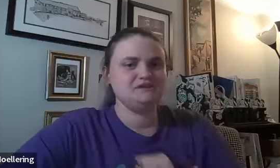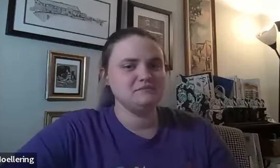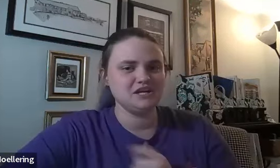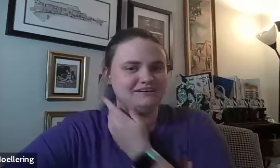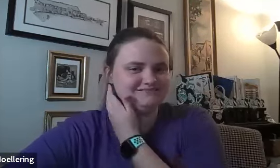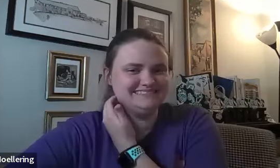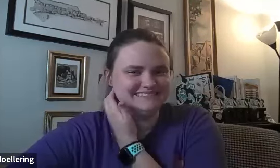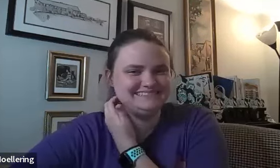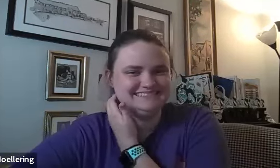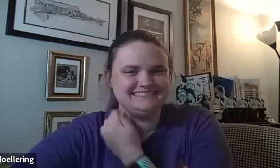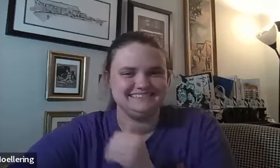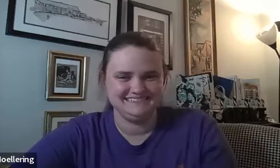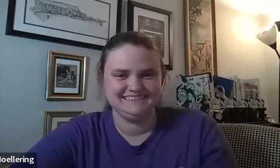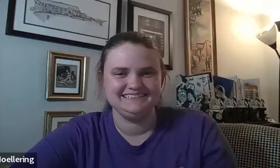double checking.